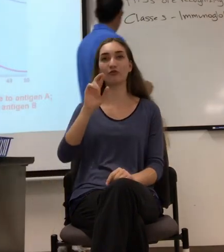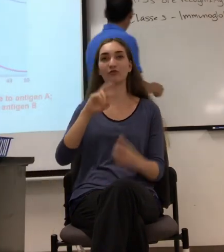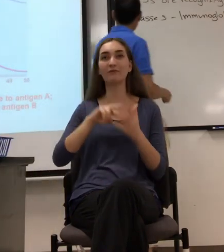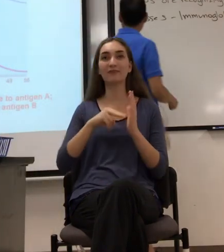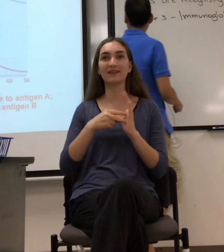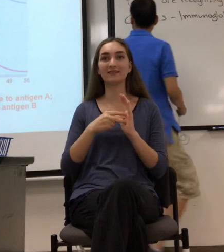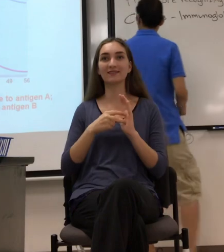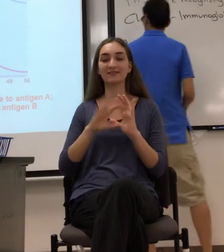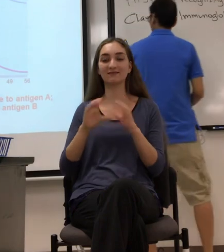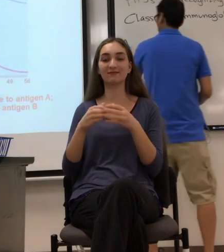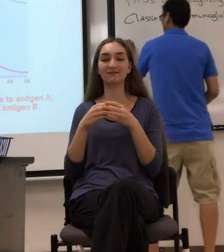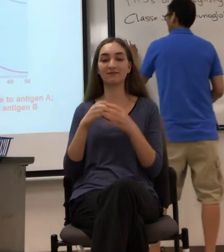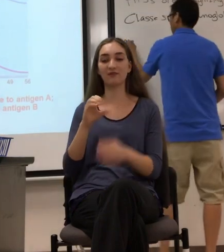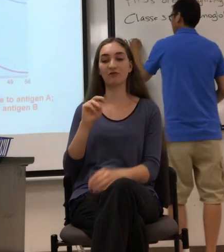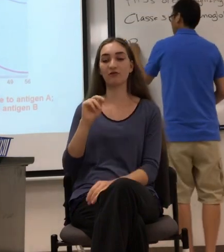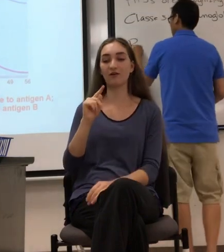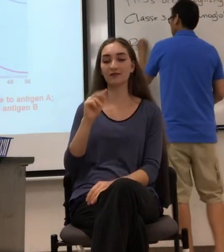plasma.